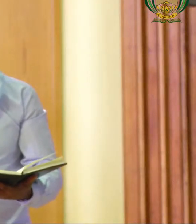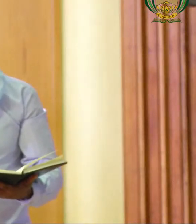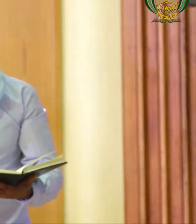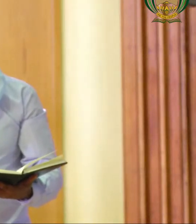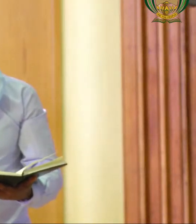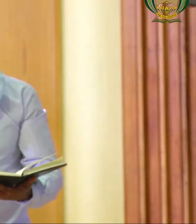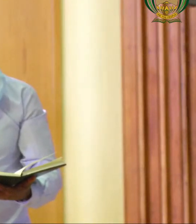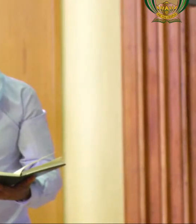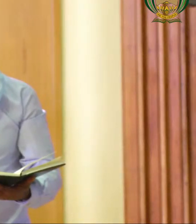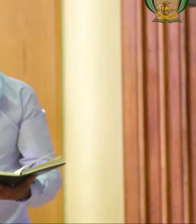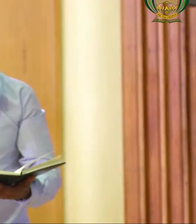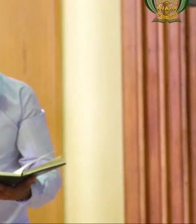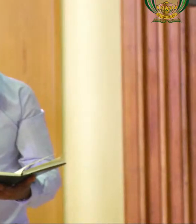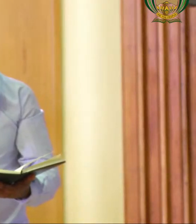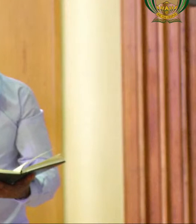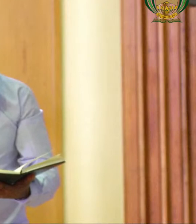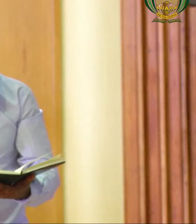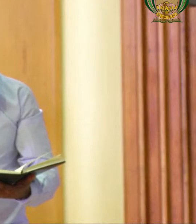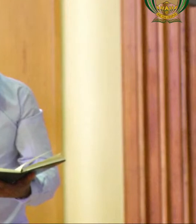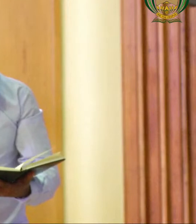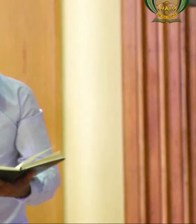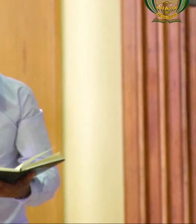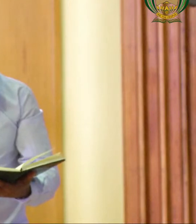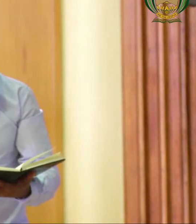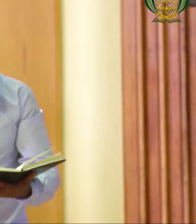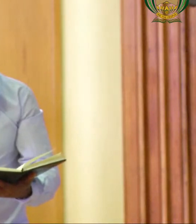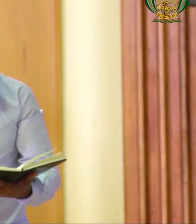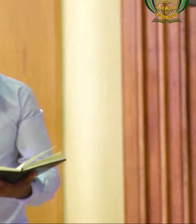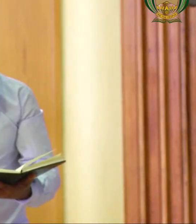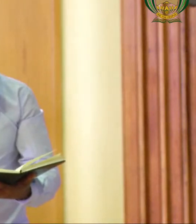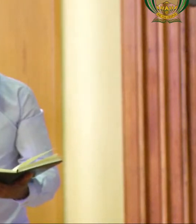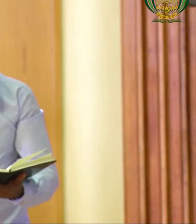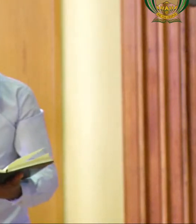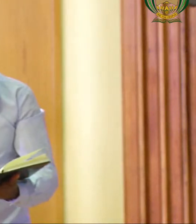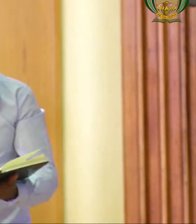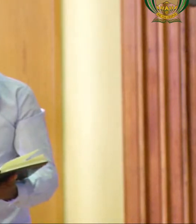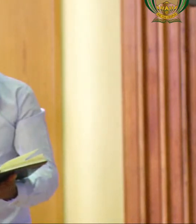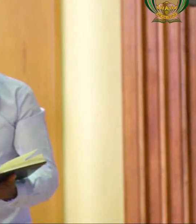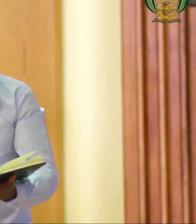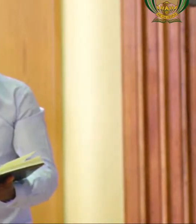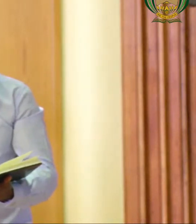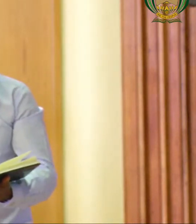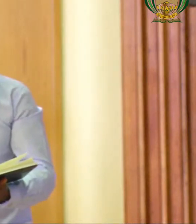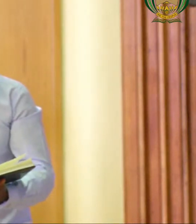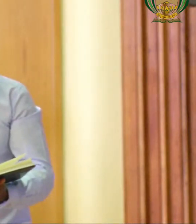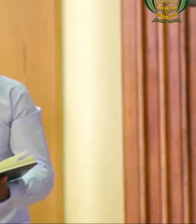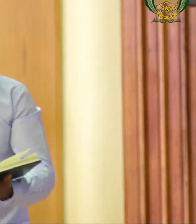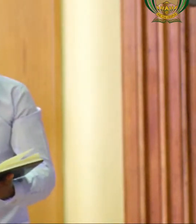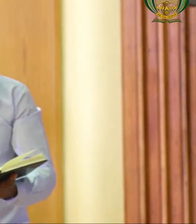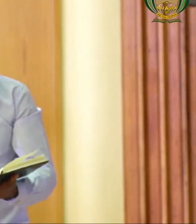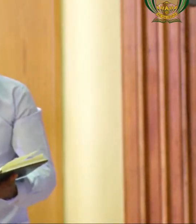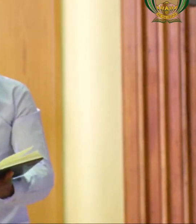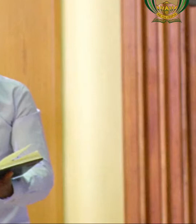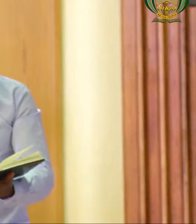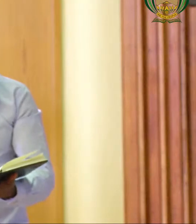independence, although it is not the DA's mandate that I speak for, but I speak on behalf of the